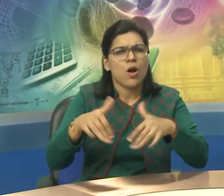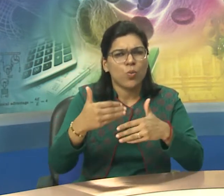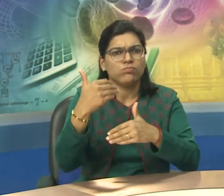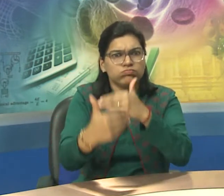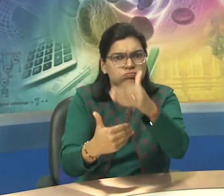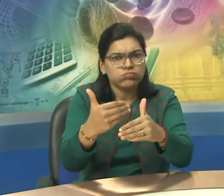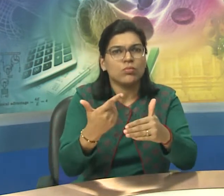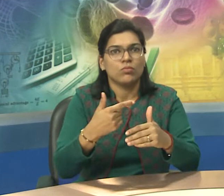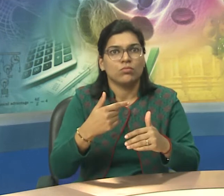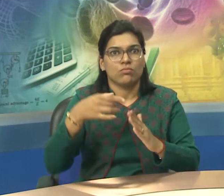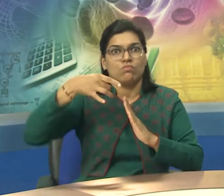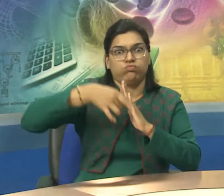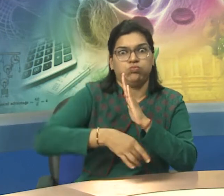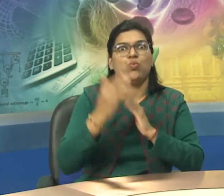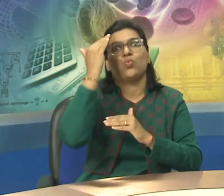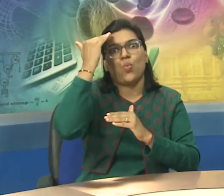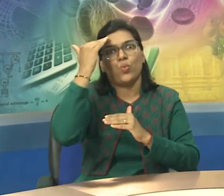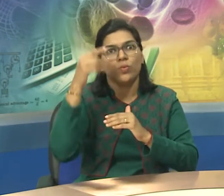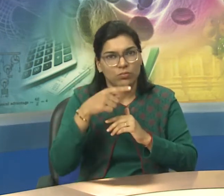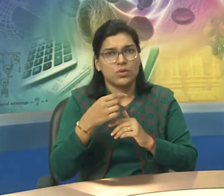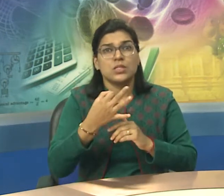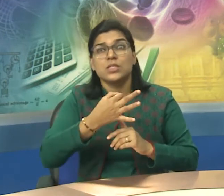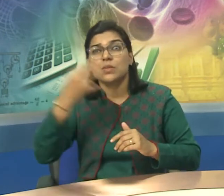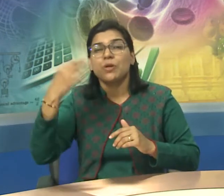offshoring of knowledge,